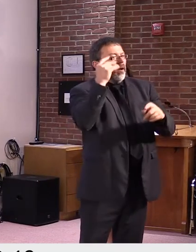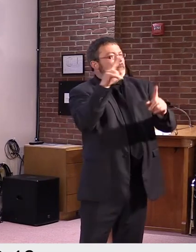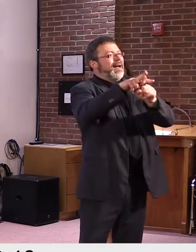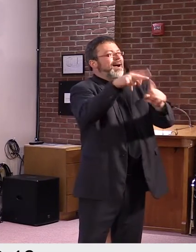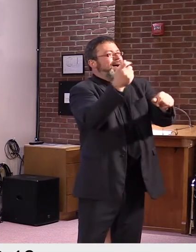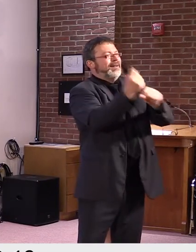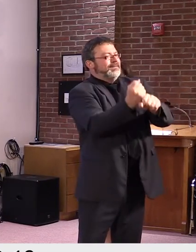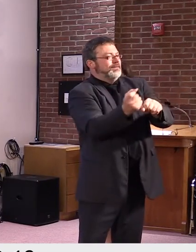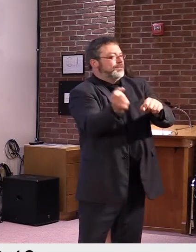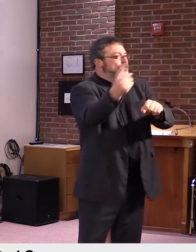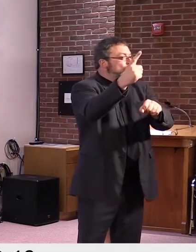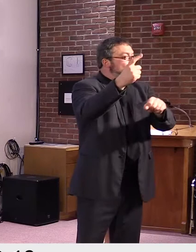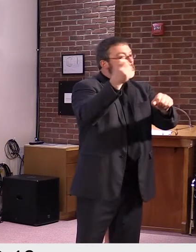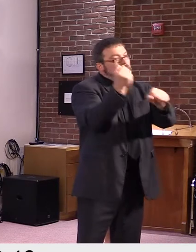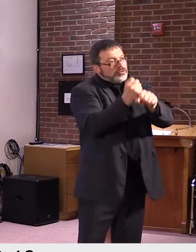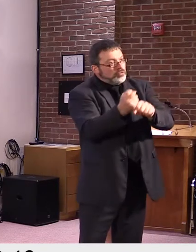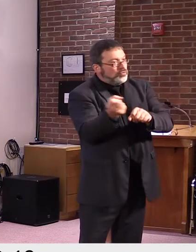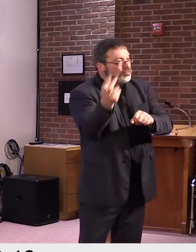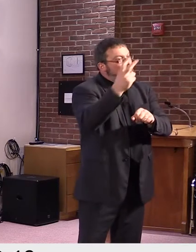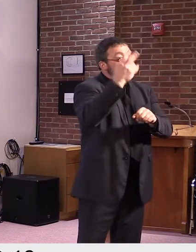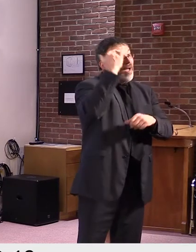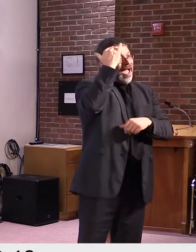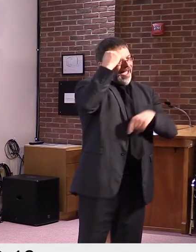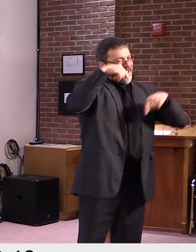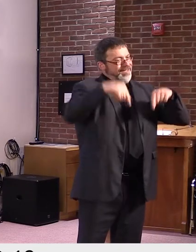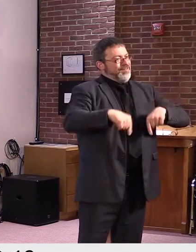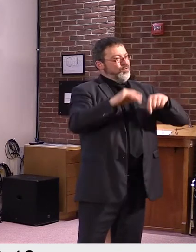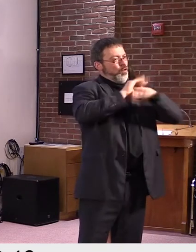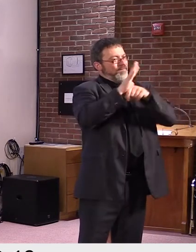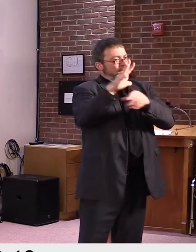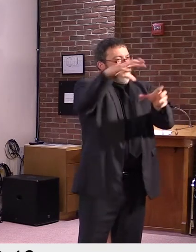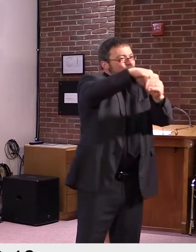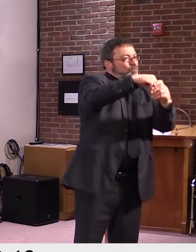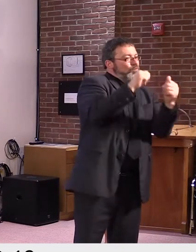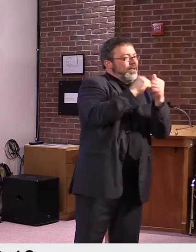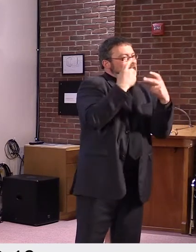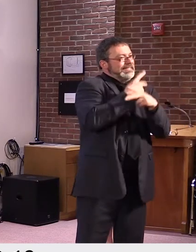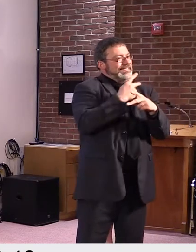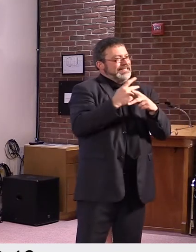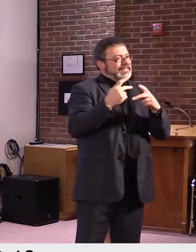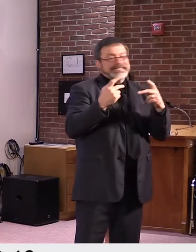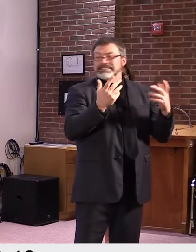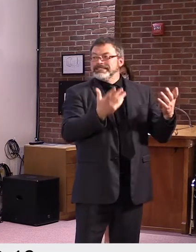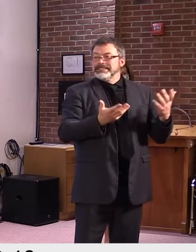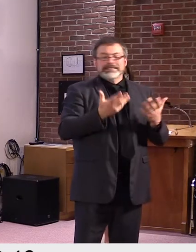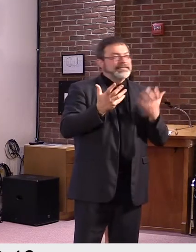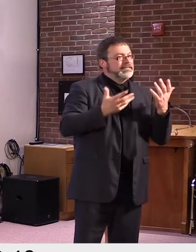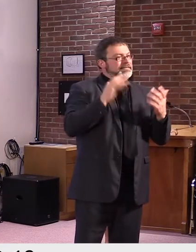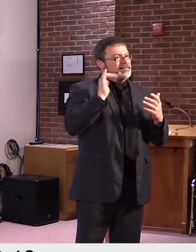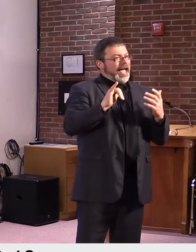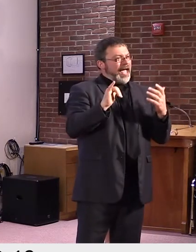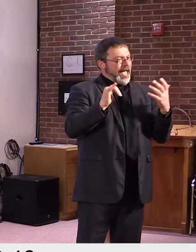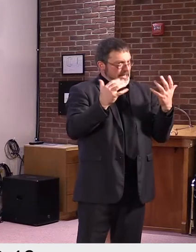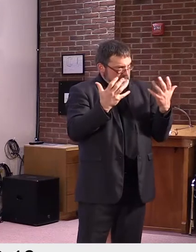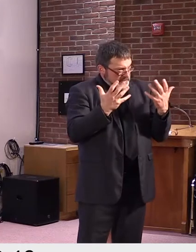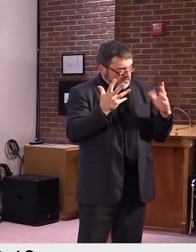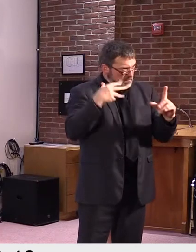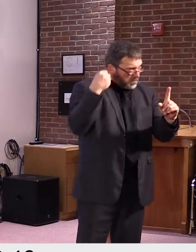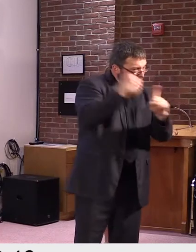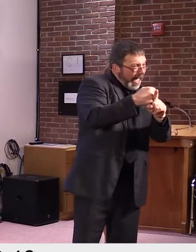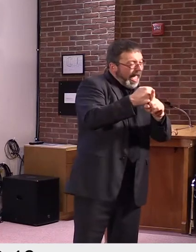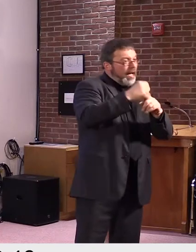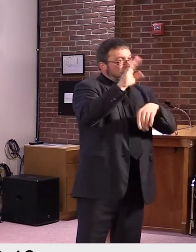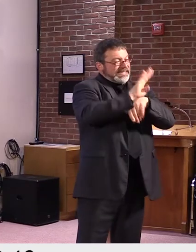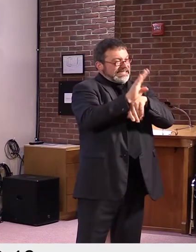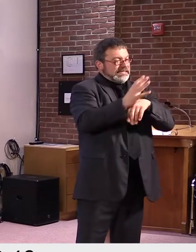COVID-19 pandemic numbers for unemployment. So we're also monitoring those as well. But the positive piece